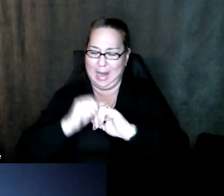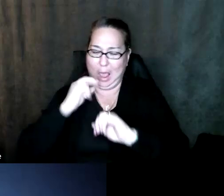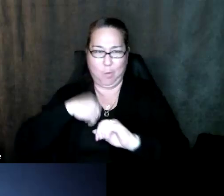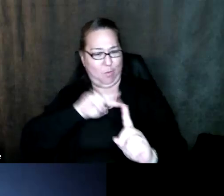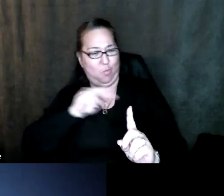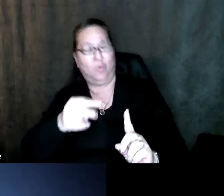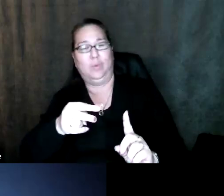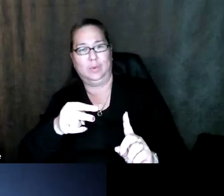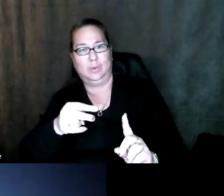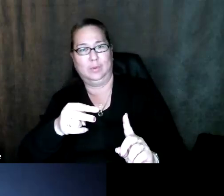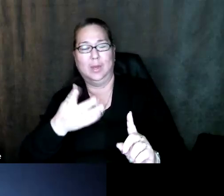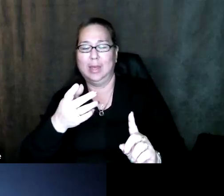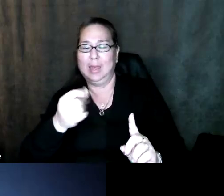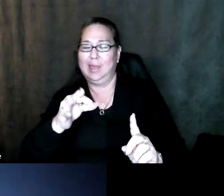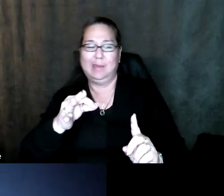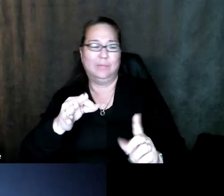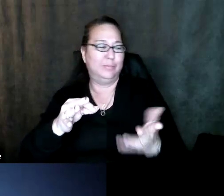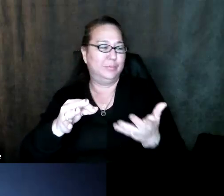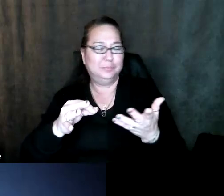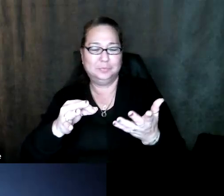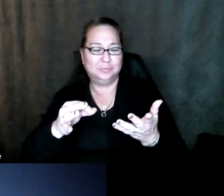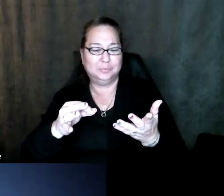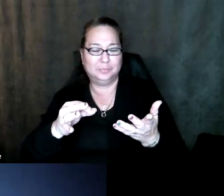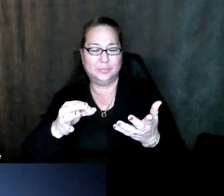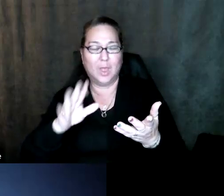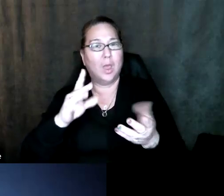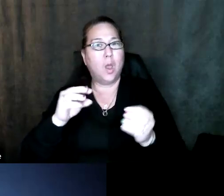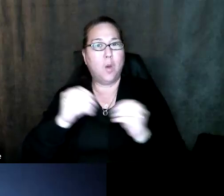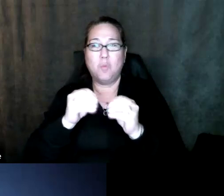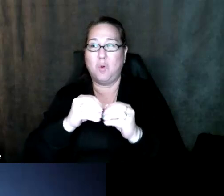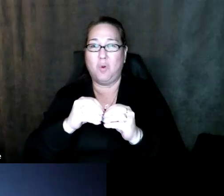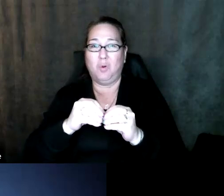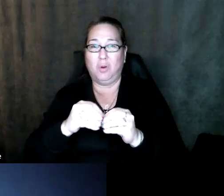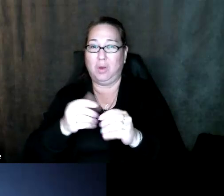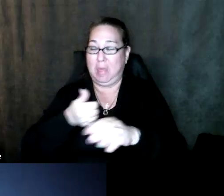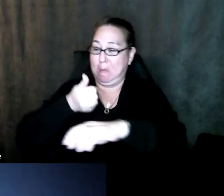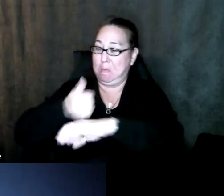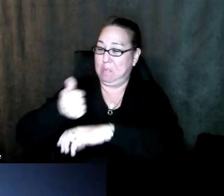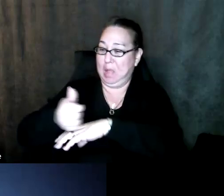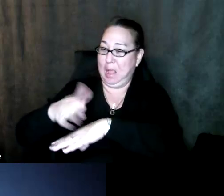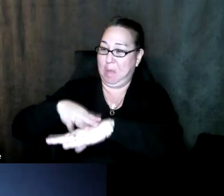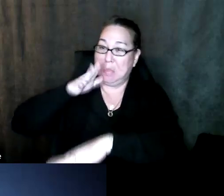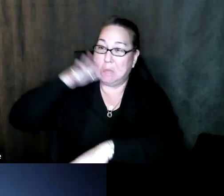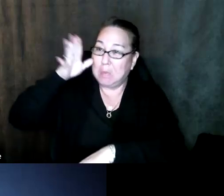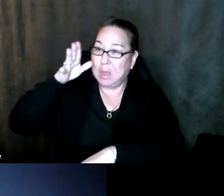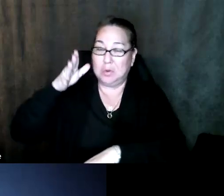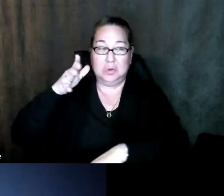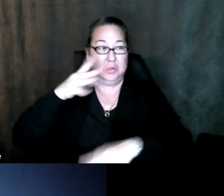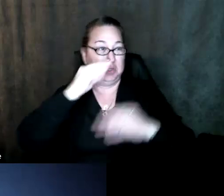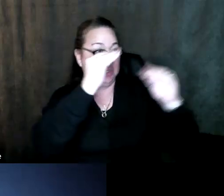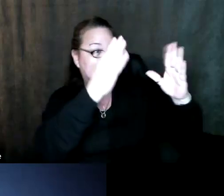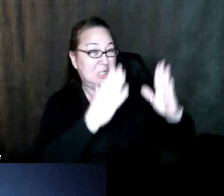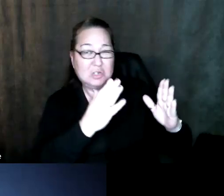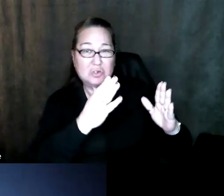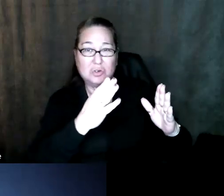going backward, whether it is the fault of the parents, the teachers, or not, I